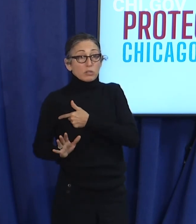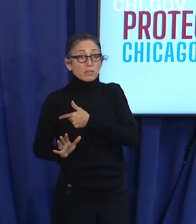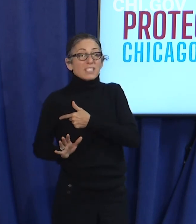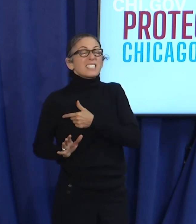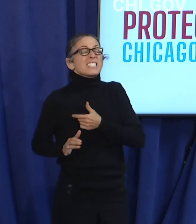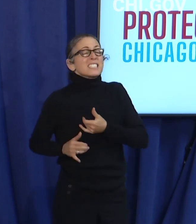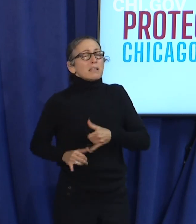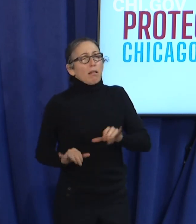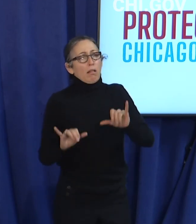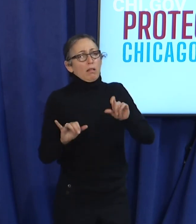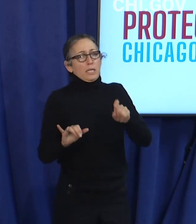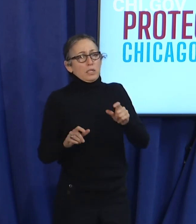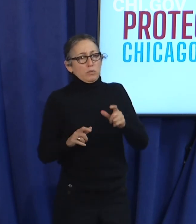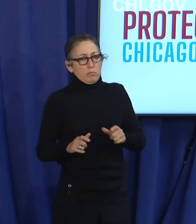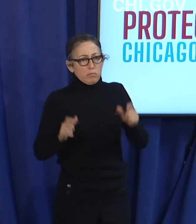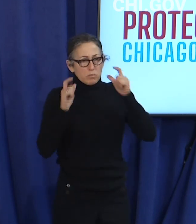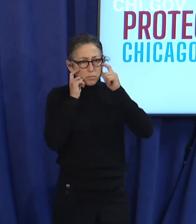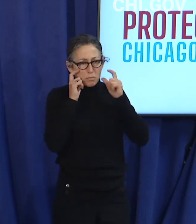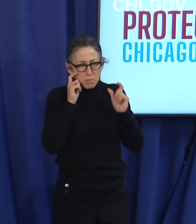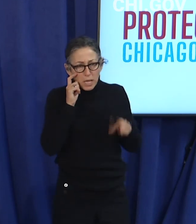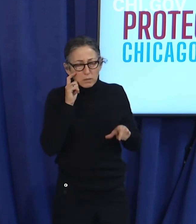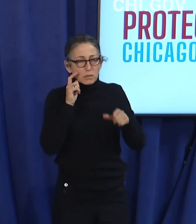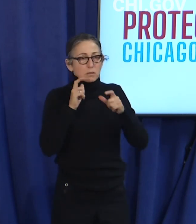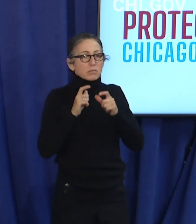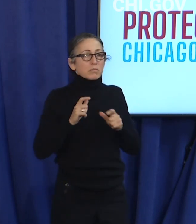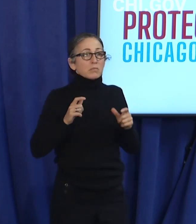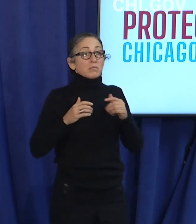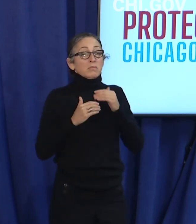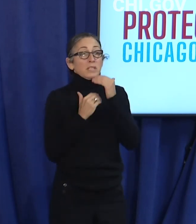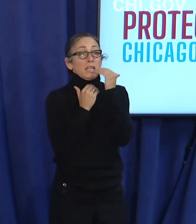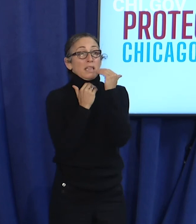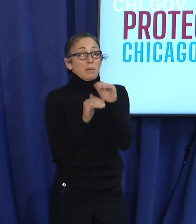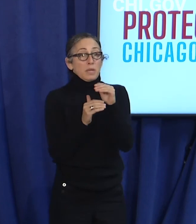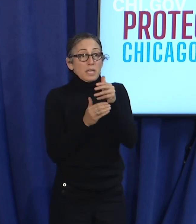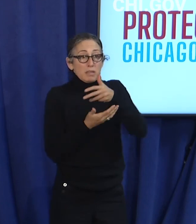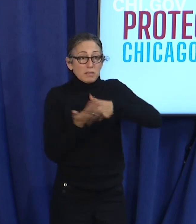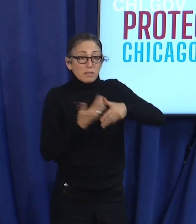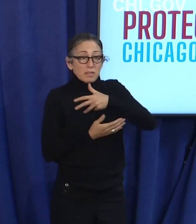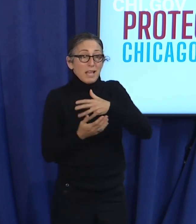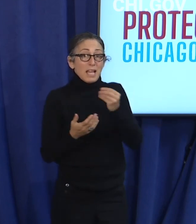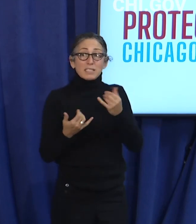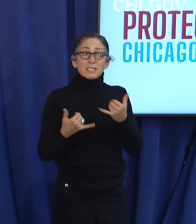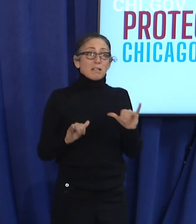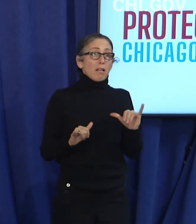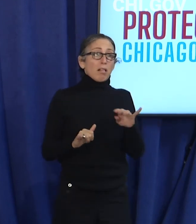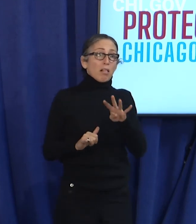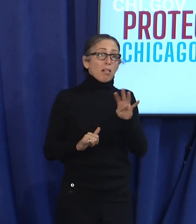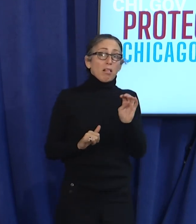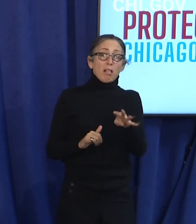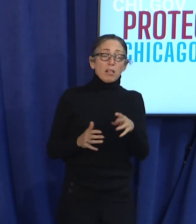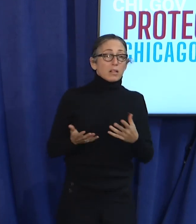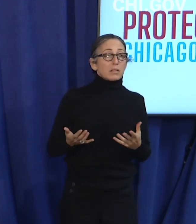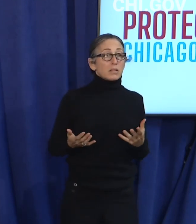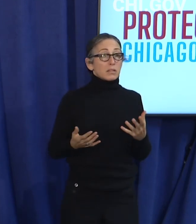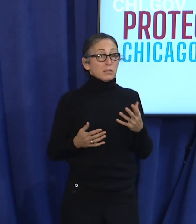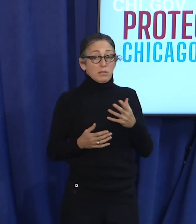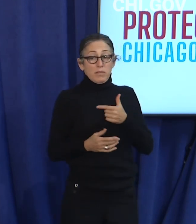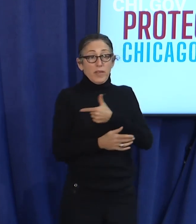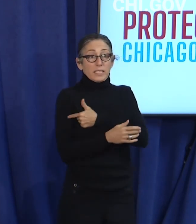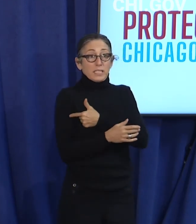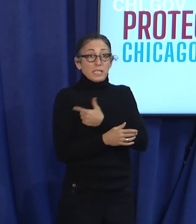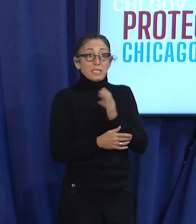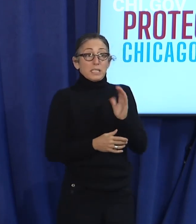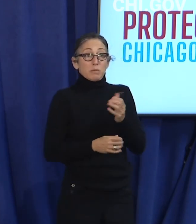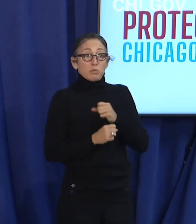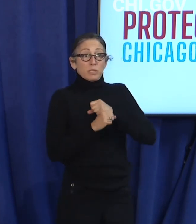will continue to need to wear their mask, continue to have some limitations. There's still even questions. We know that the vaccine looks like it is protective for the